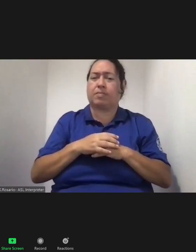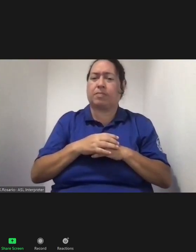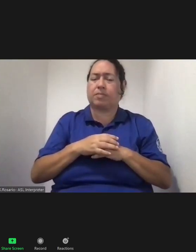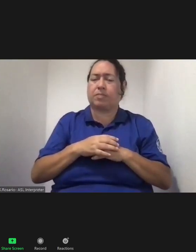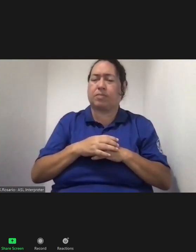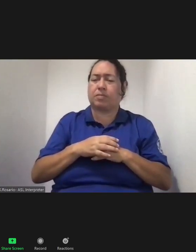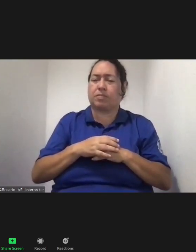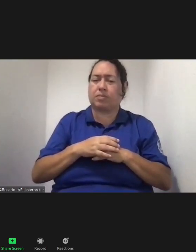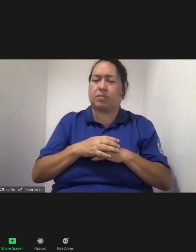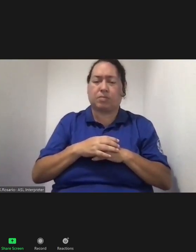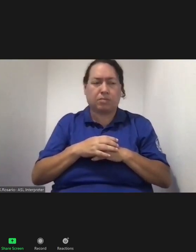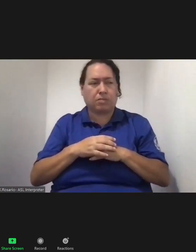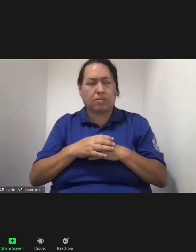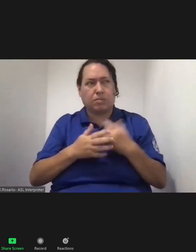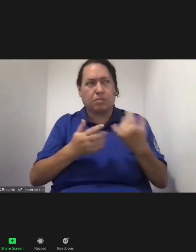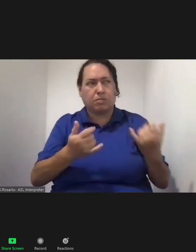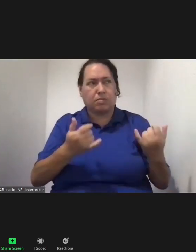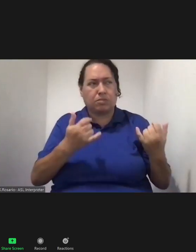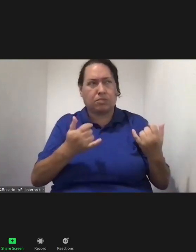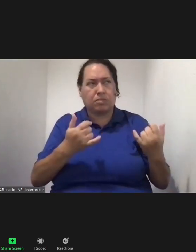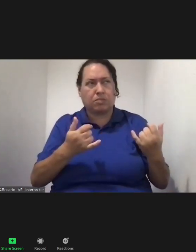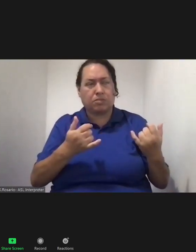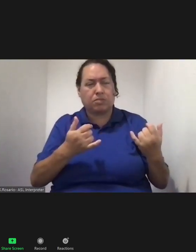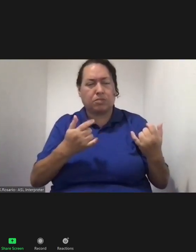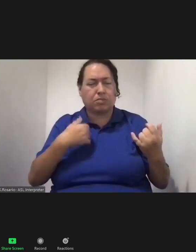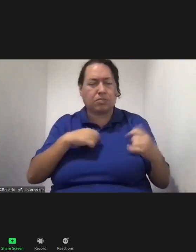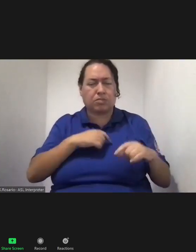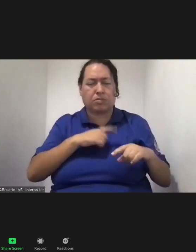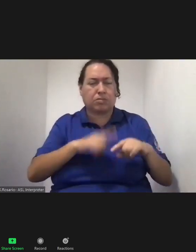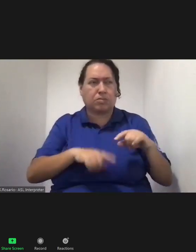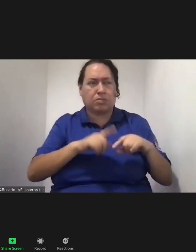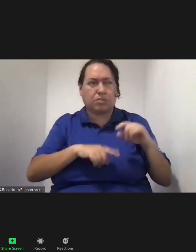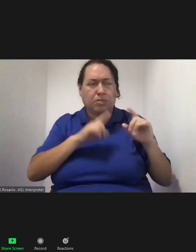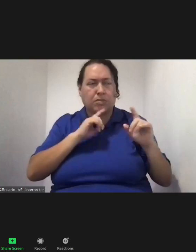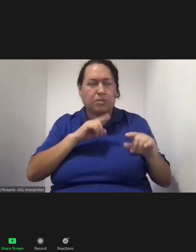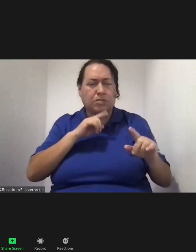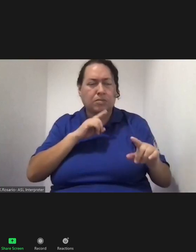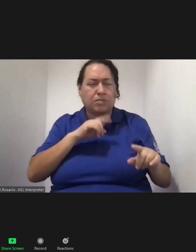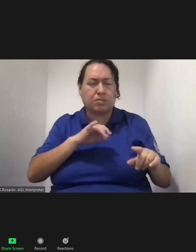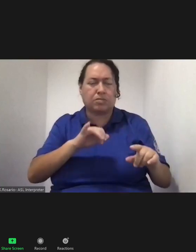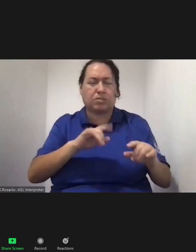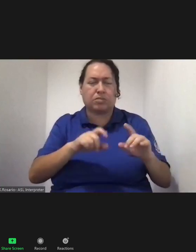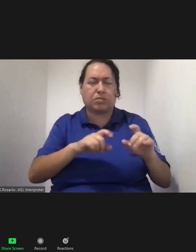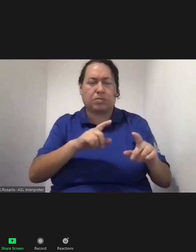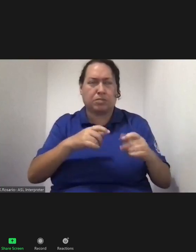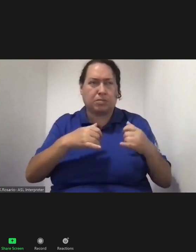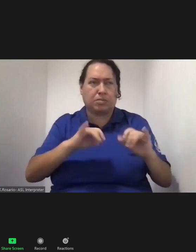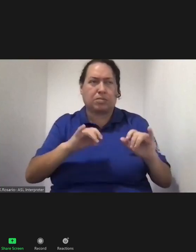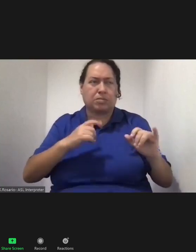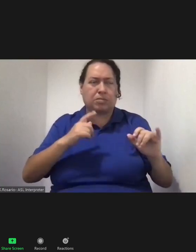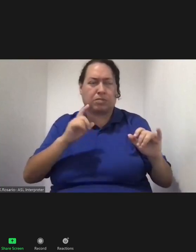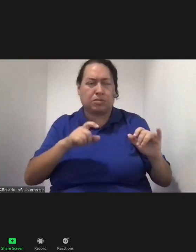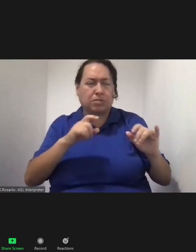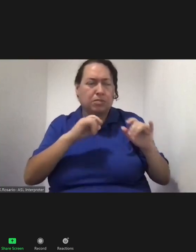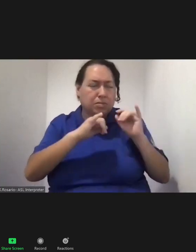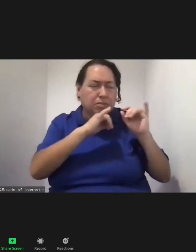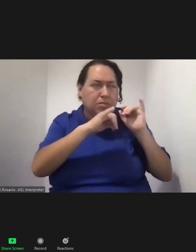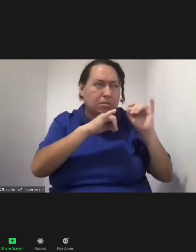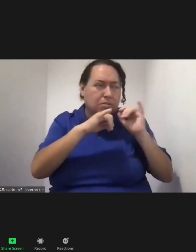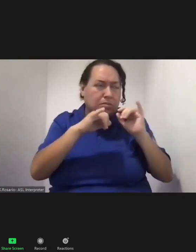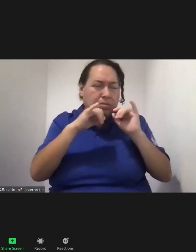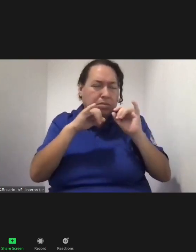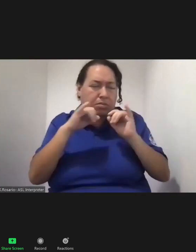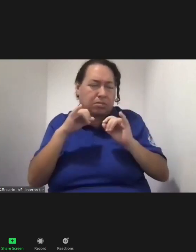Nestor, at this point, we cannot answer the question because we are still doing our initial interviews. So that would